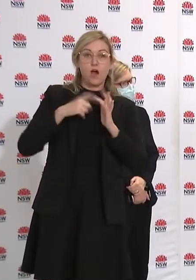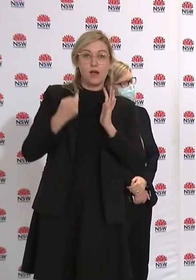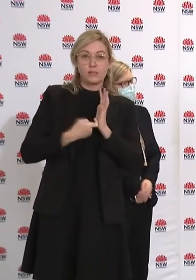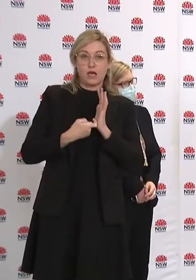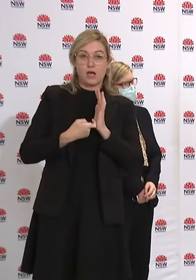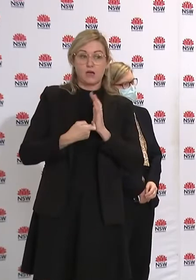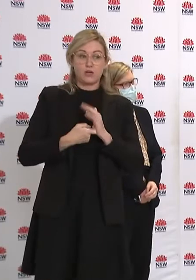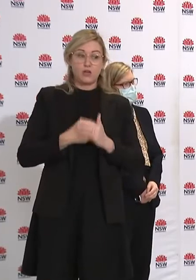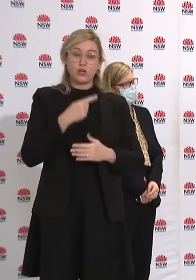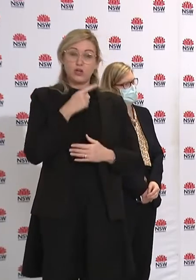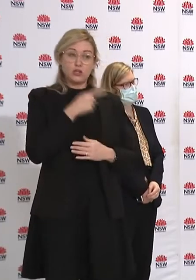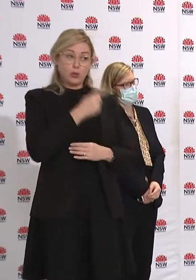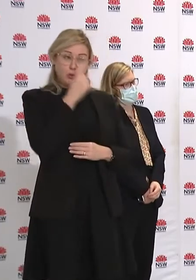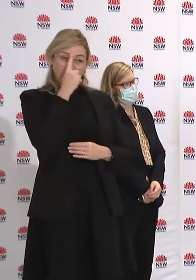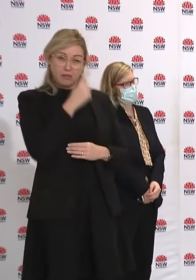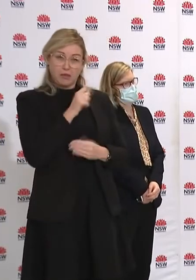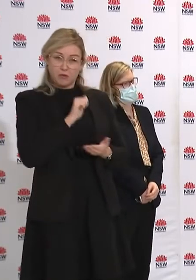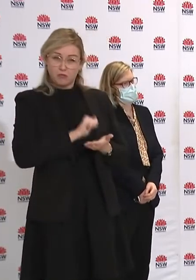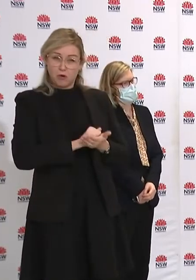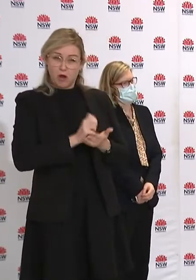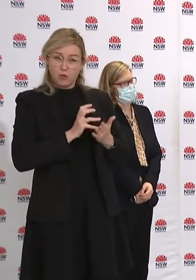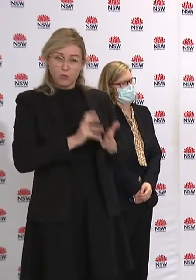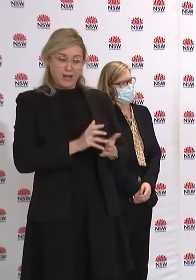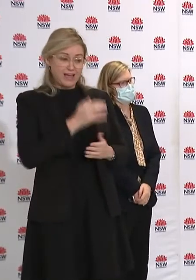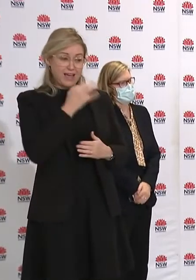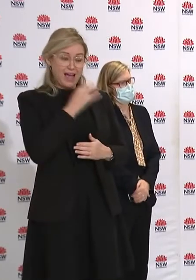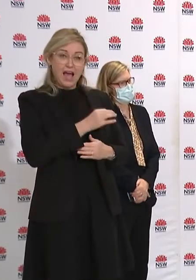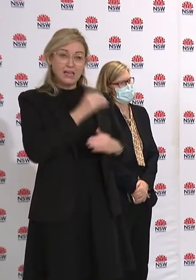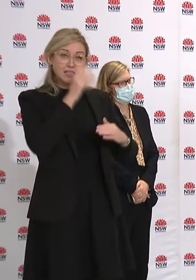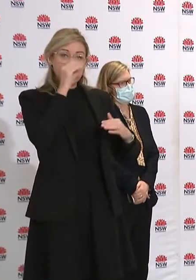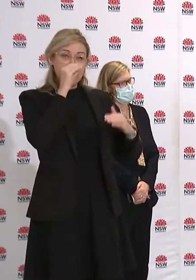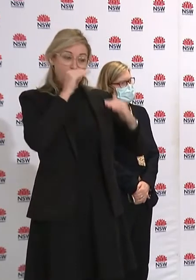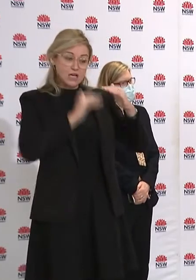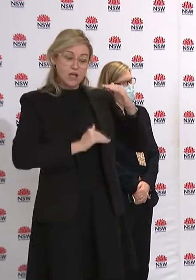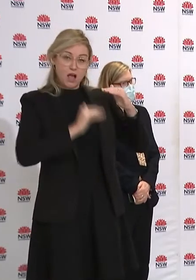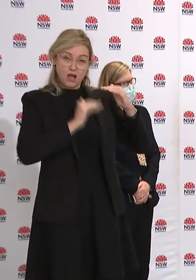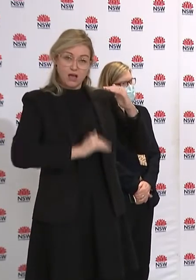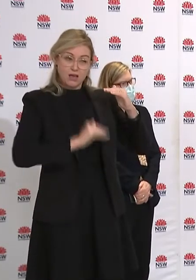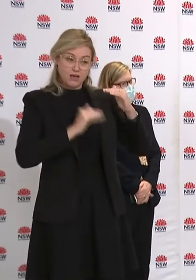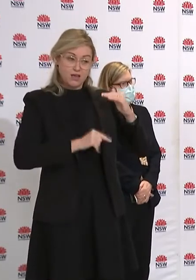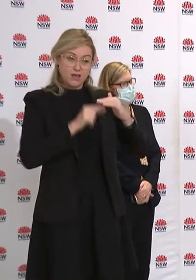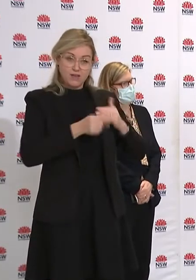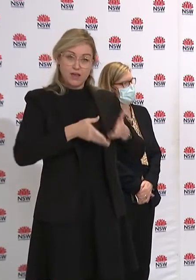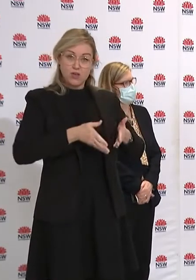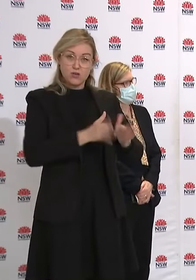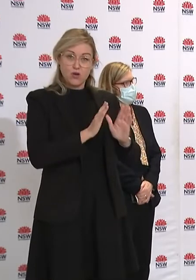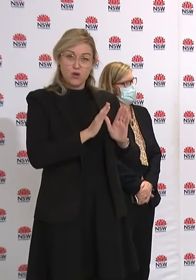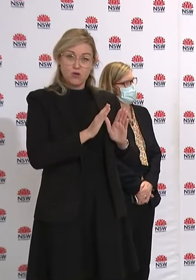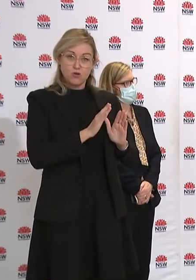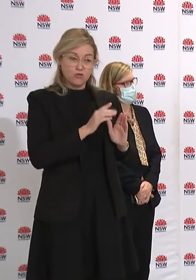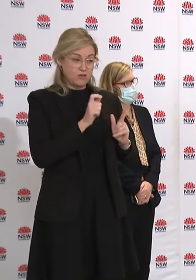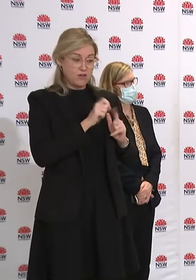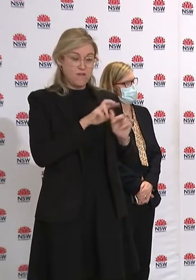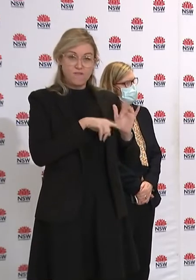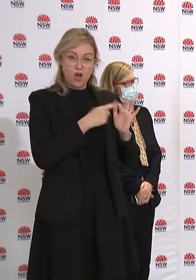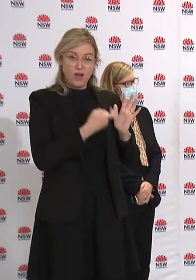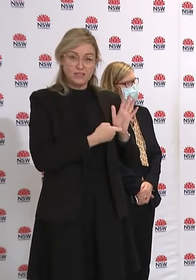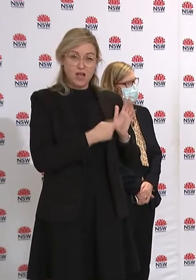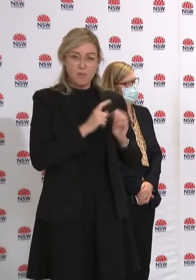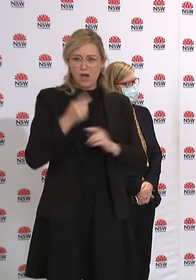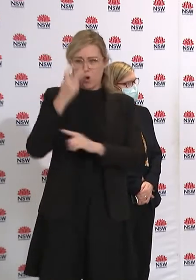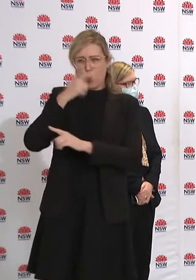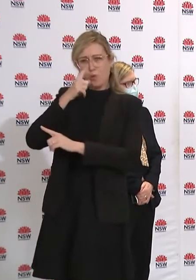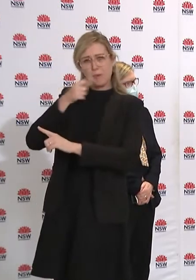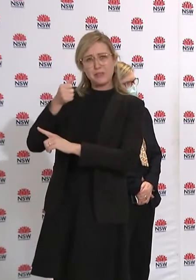younger Australians to still be second in line to those when we do eventually see an increase in Pfizer? Can I just say